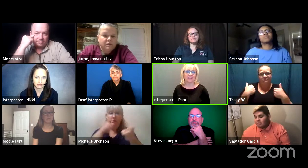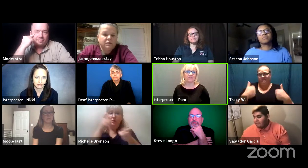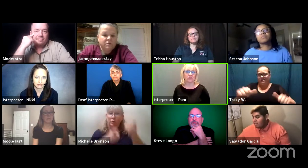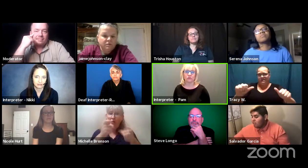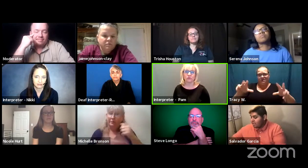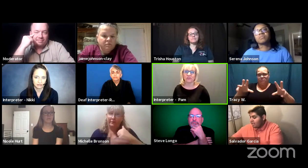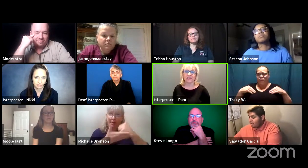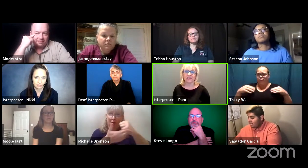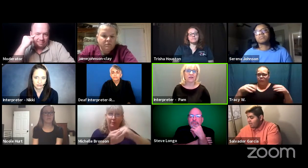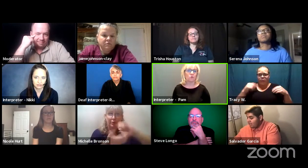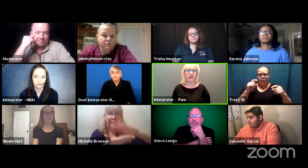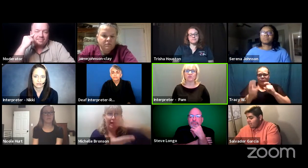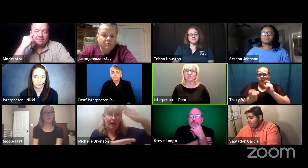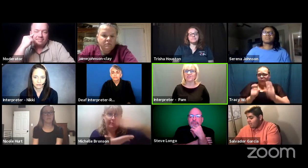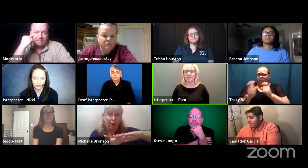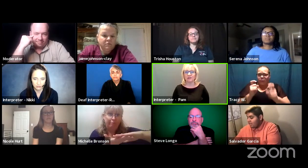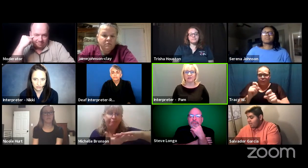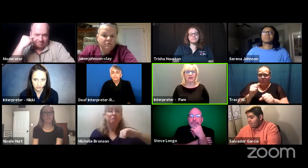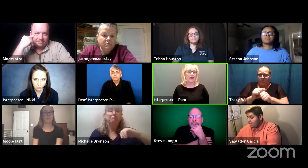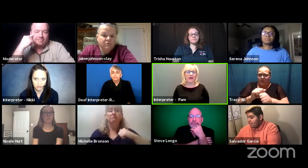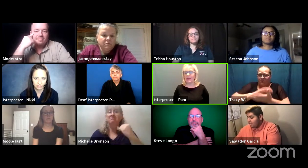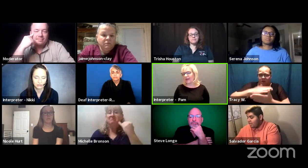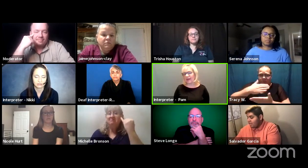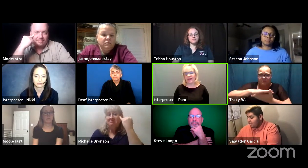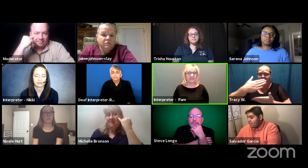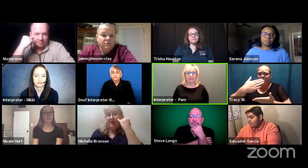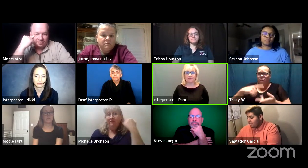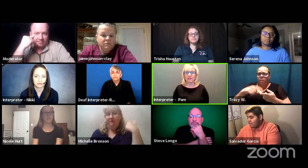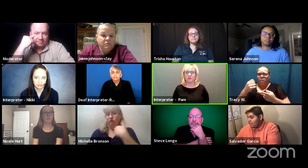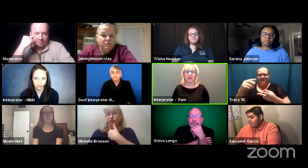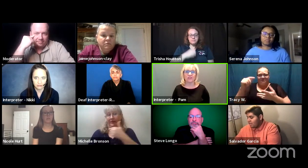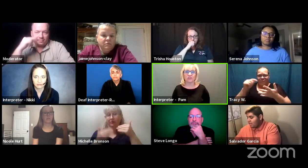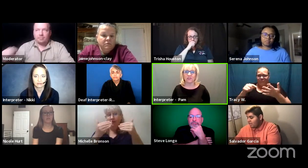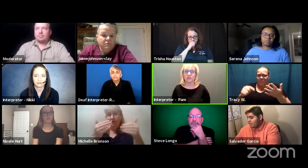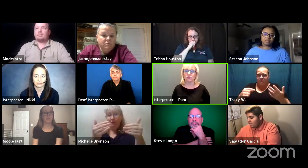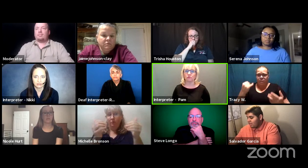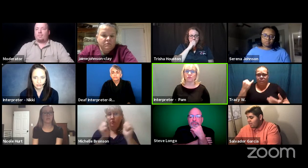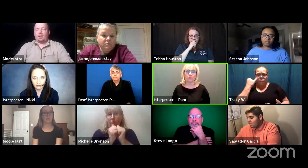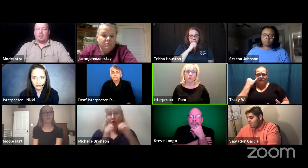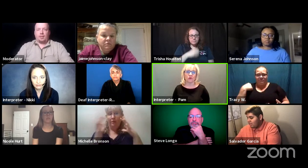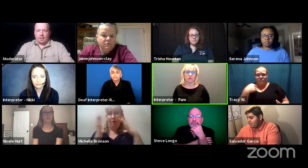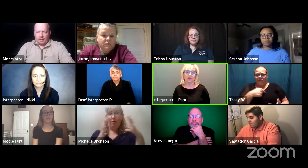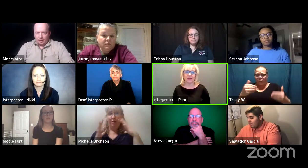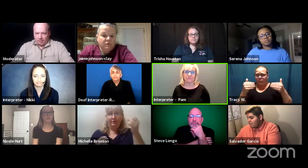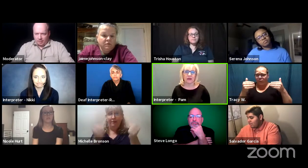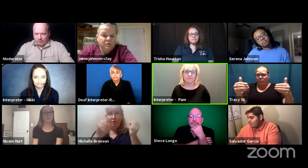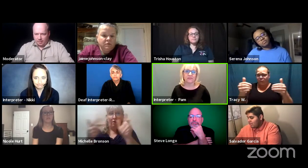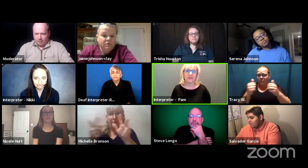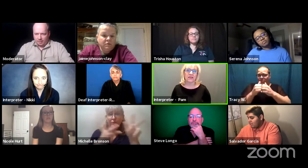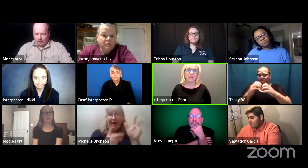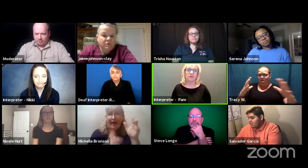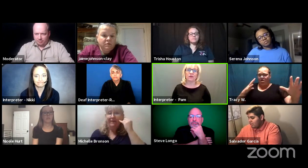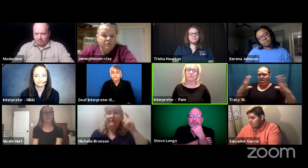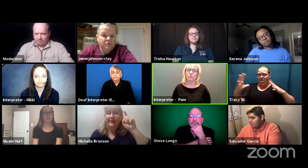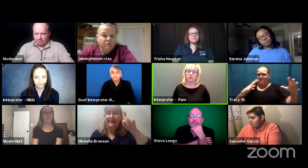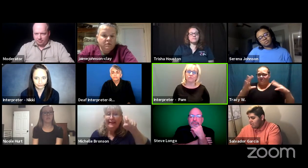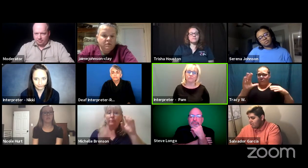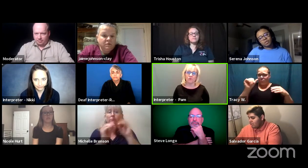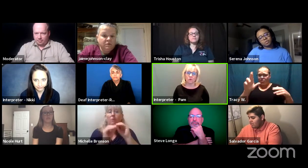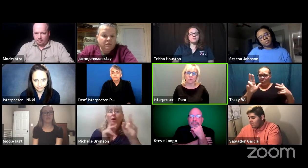Giving Tuesdays. We are still accepting donations to support those laptops. If we move forward